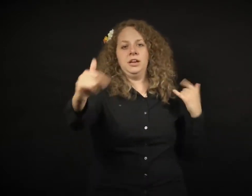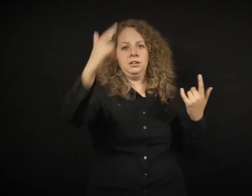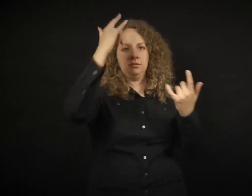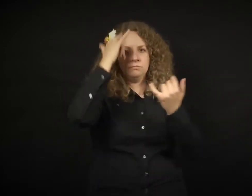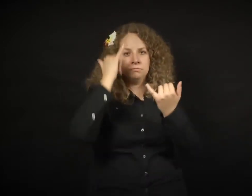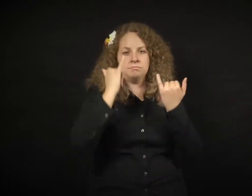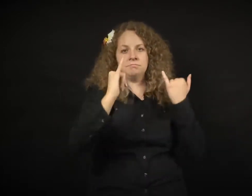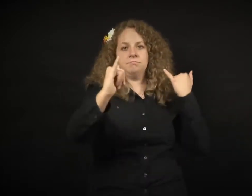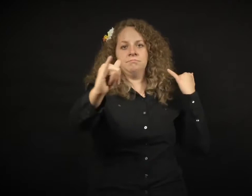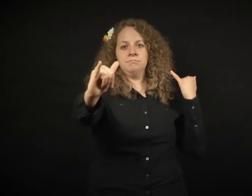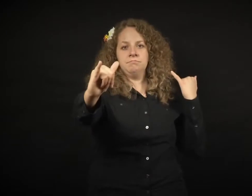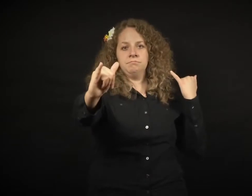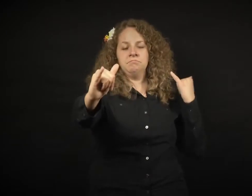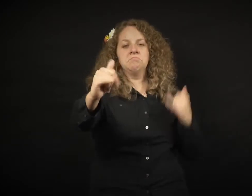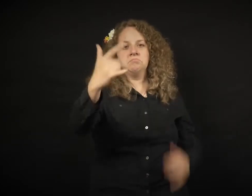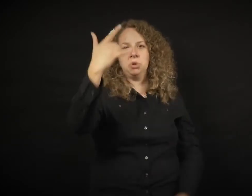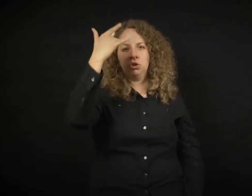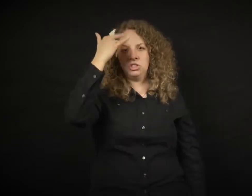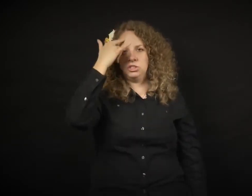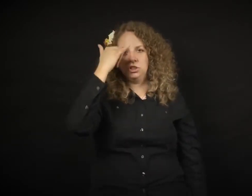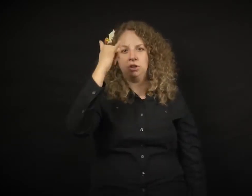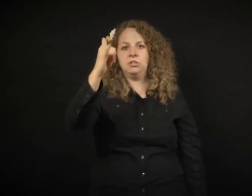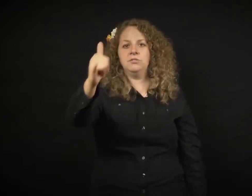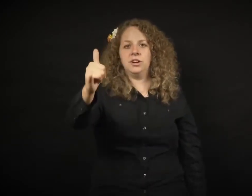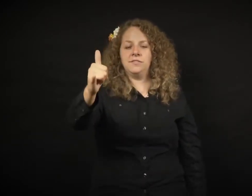behind. Or just the general forever.